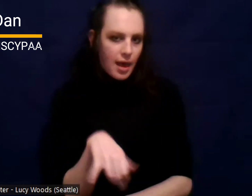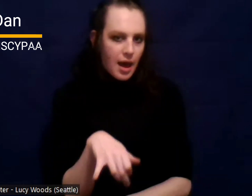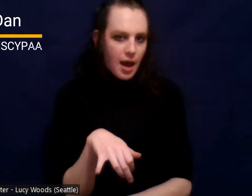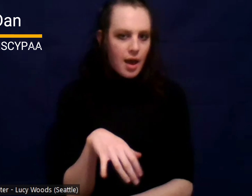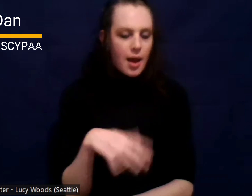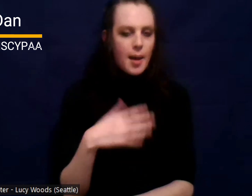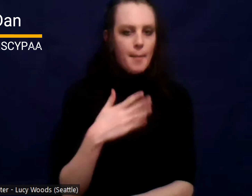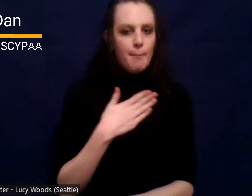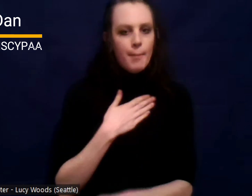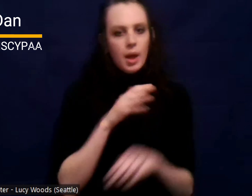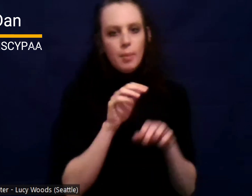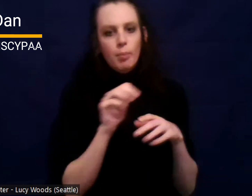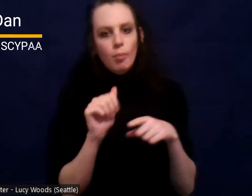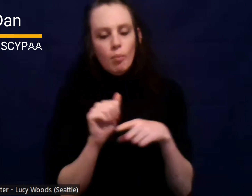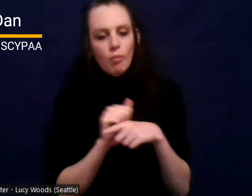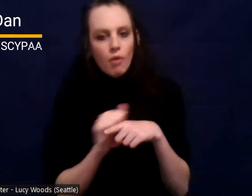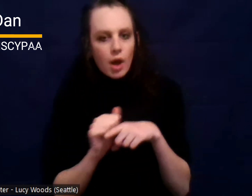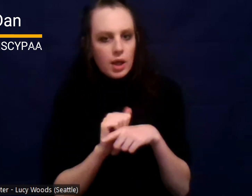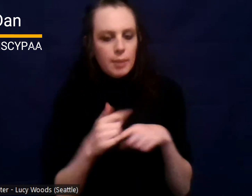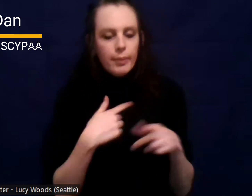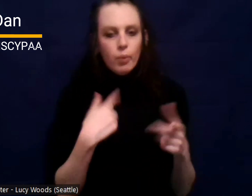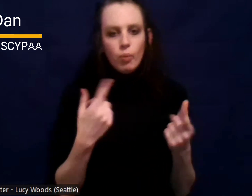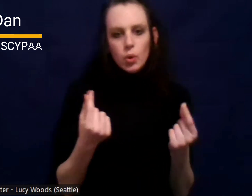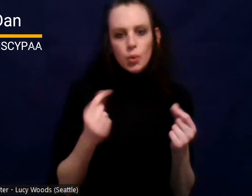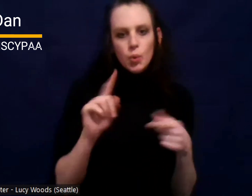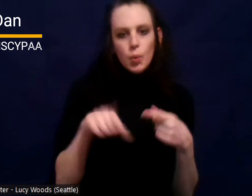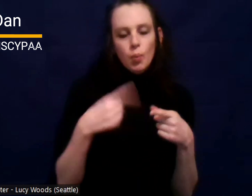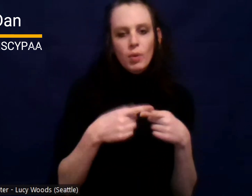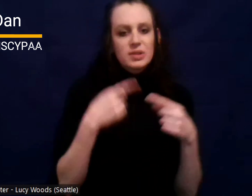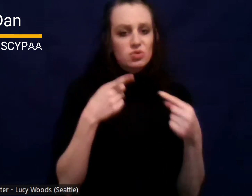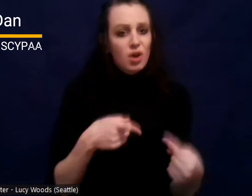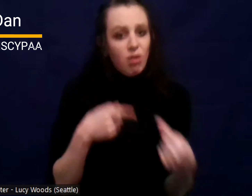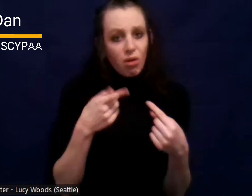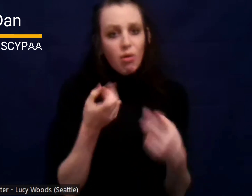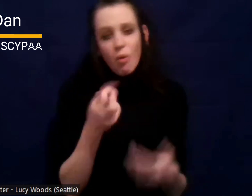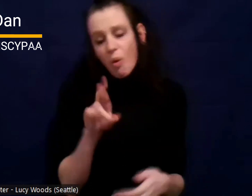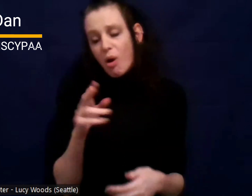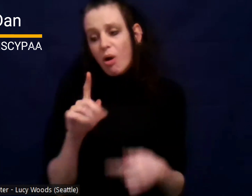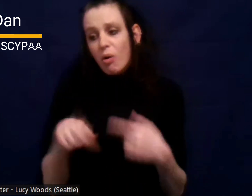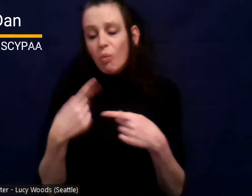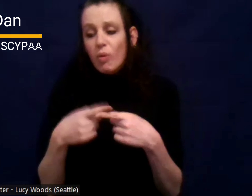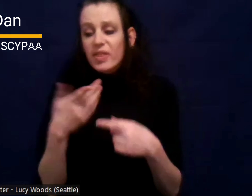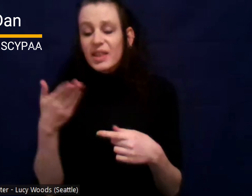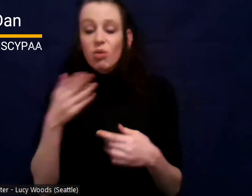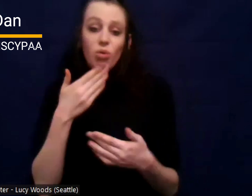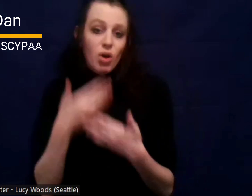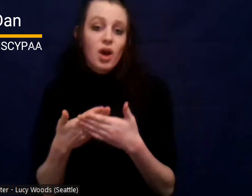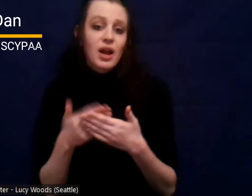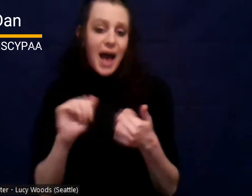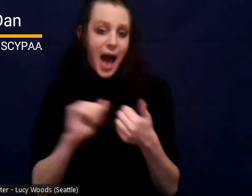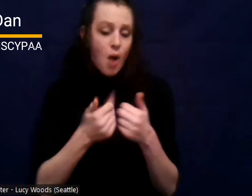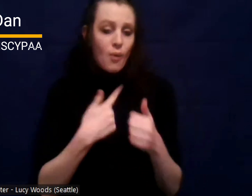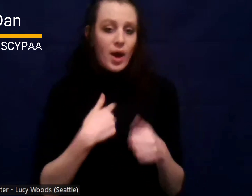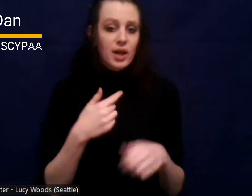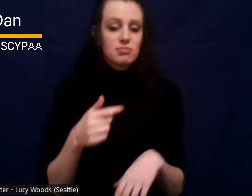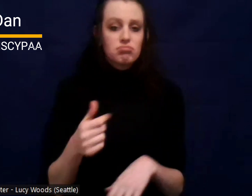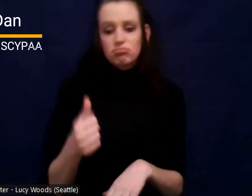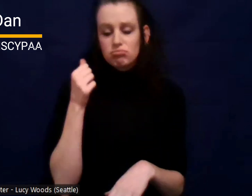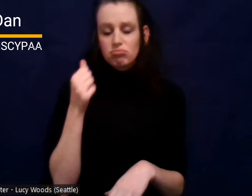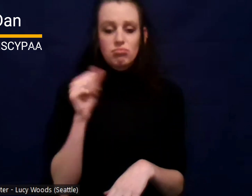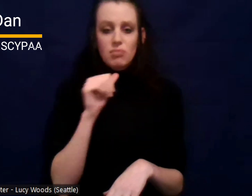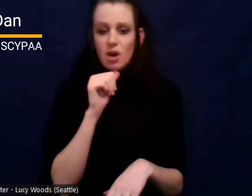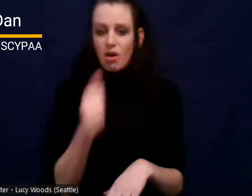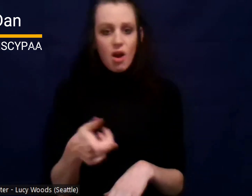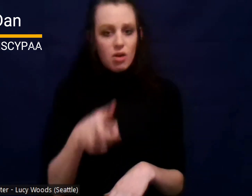what I practice to kind of when things get hard, or even when things are really good, not picking up a drink under any and all